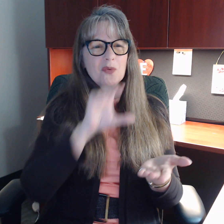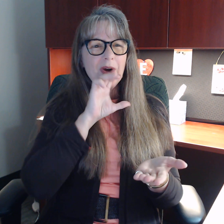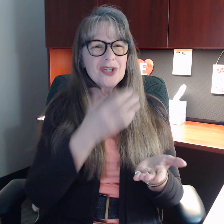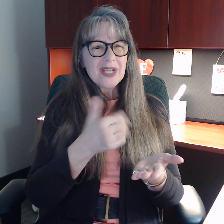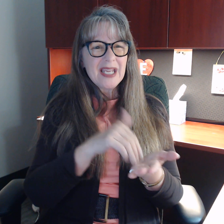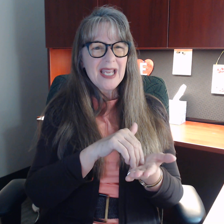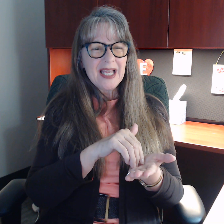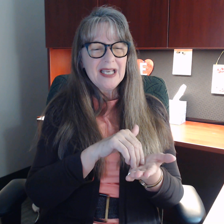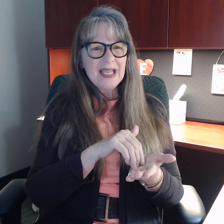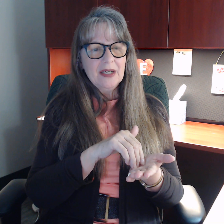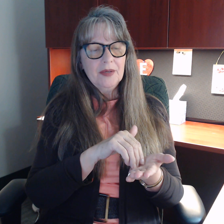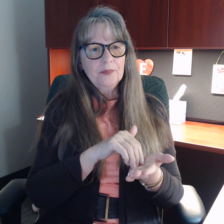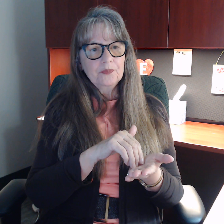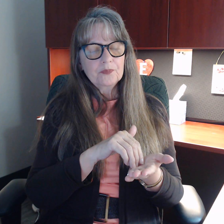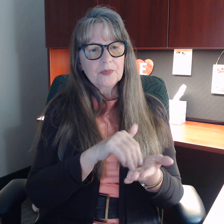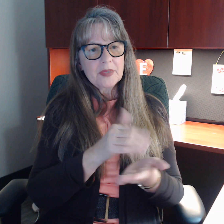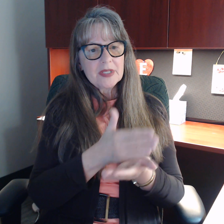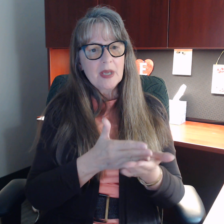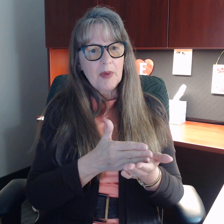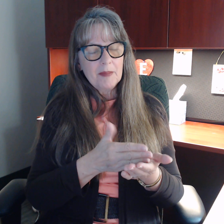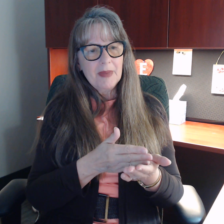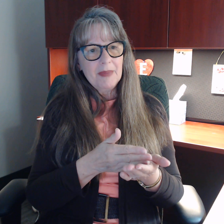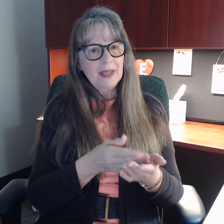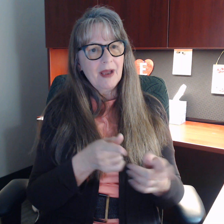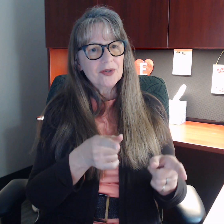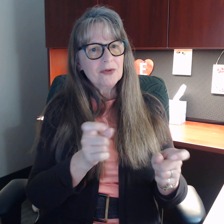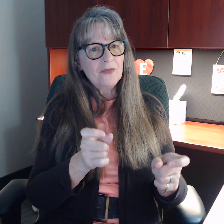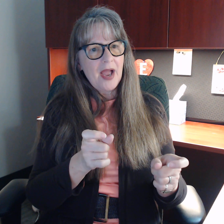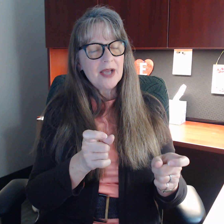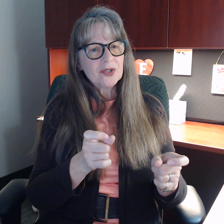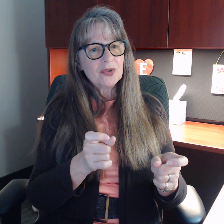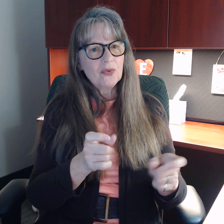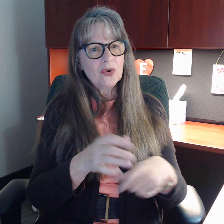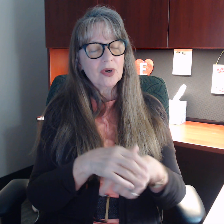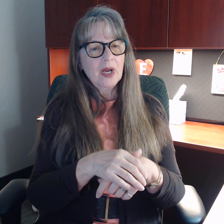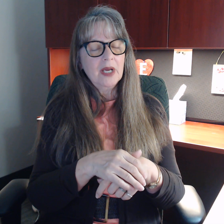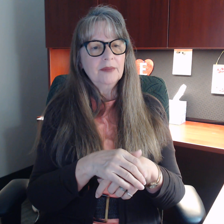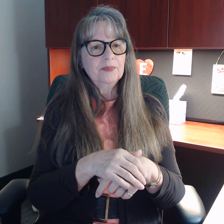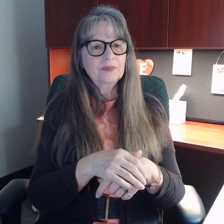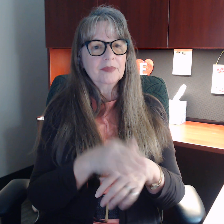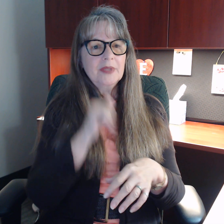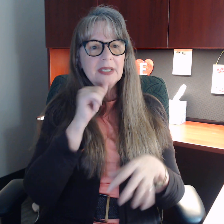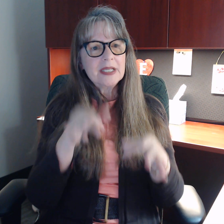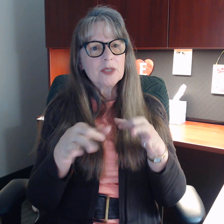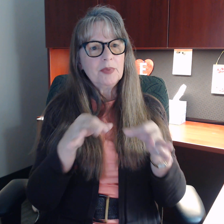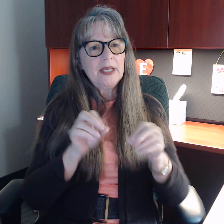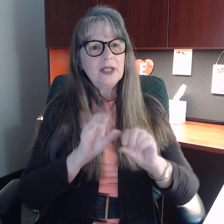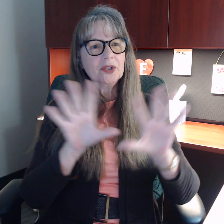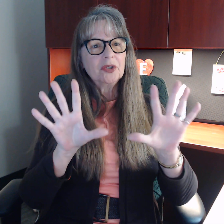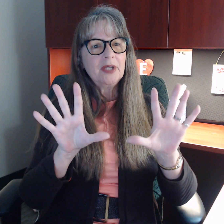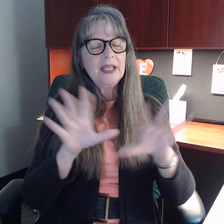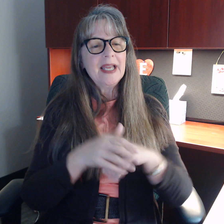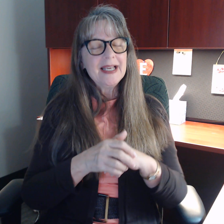it again. Some of it may have gone too fast or didn't explain clearly.